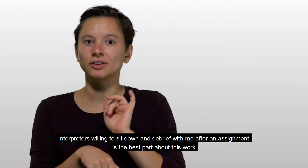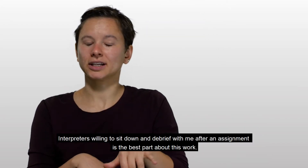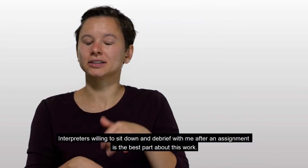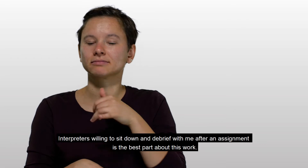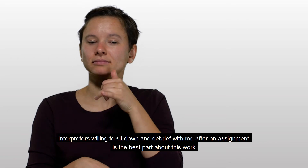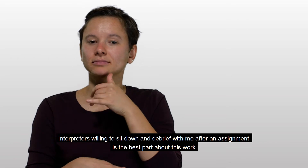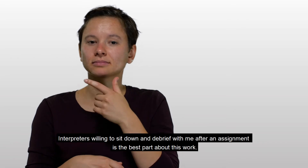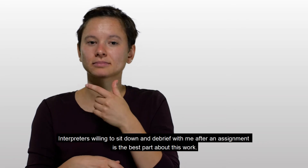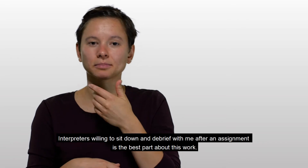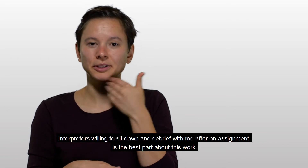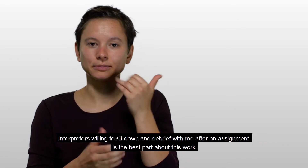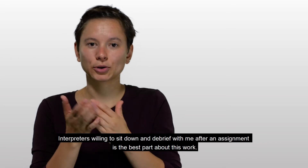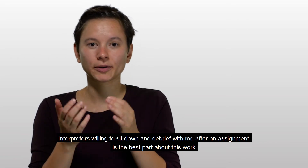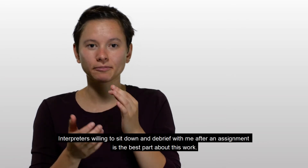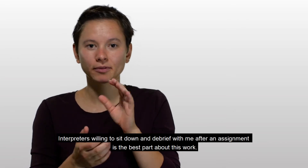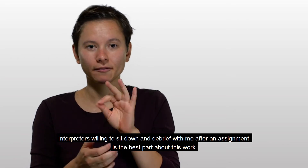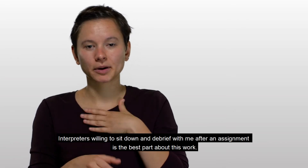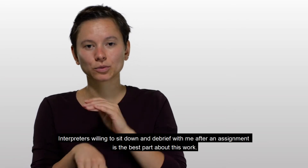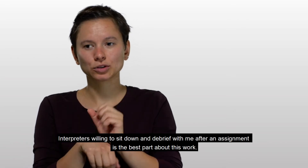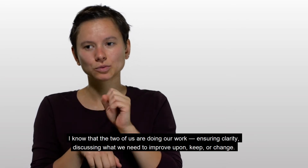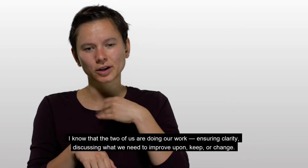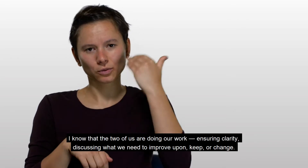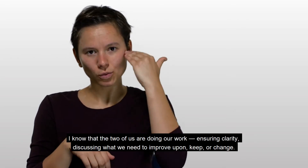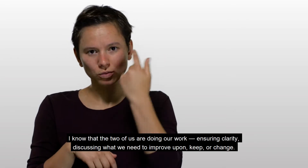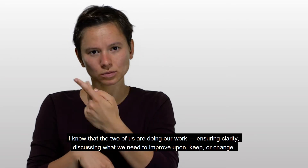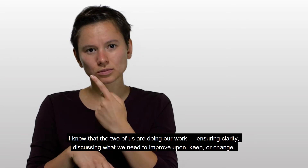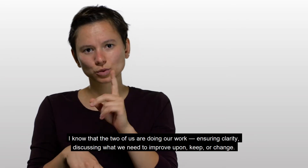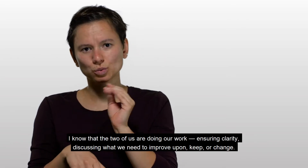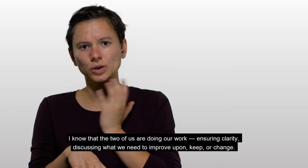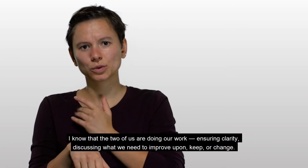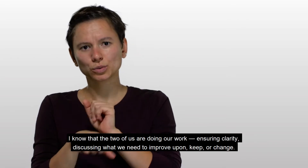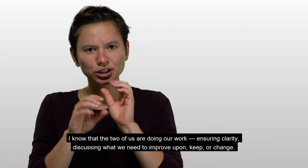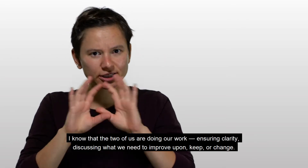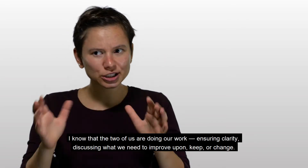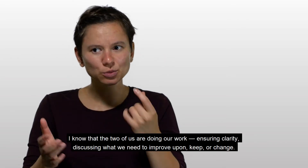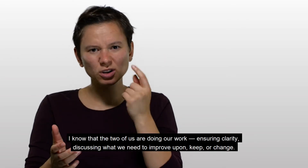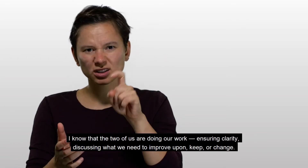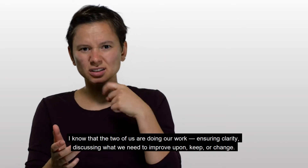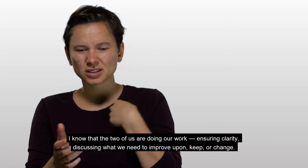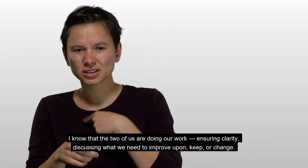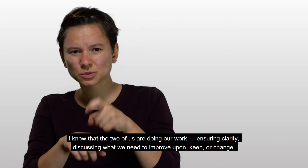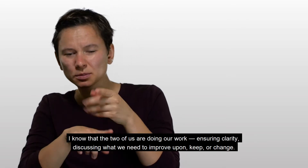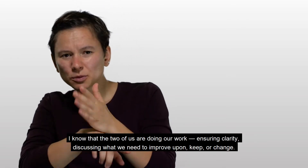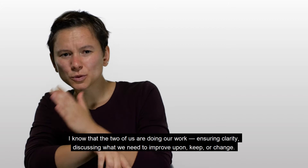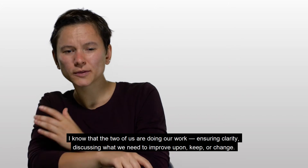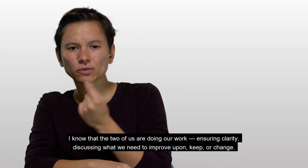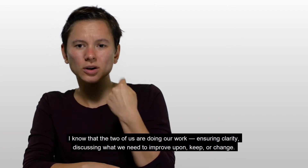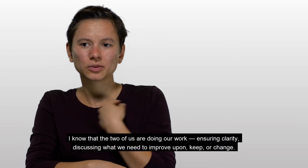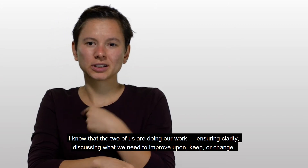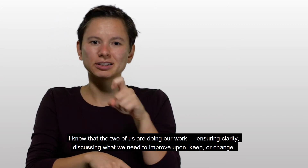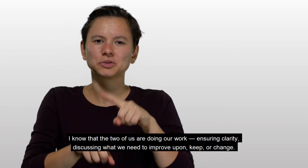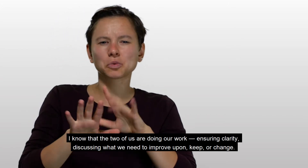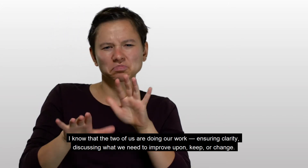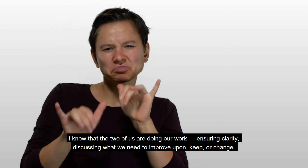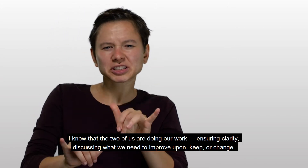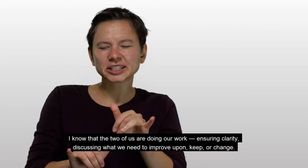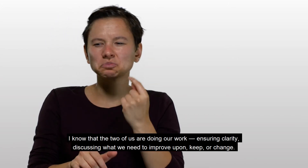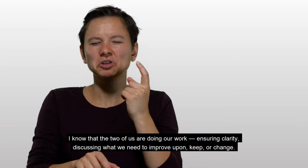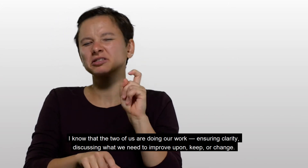assignment is the best part about this work. I know that the two of us are doing our work, ensuring clarity, discussing what we need to improve upon,